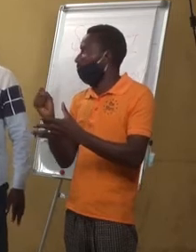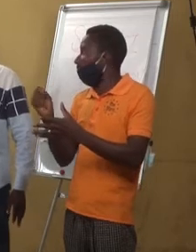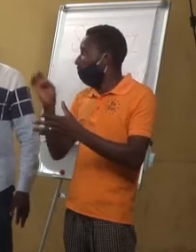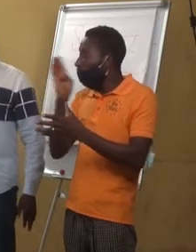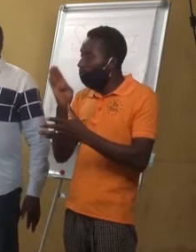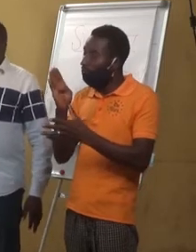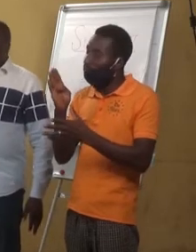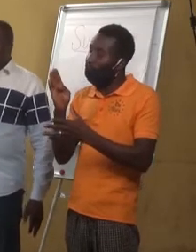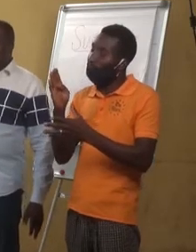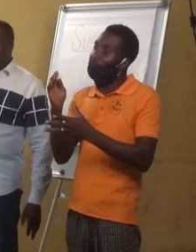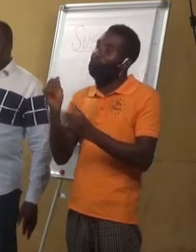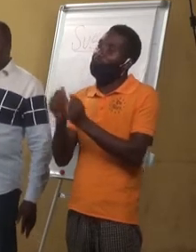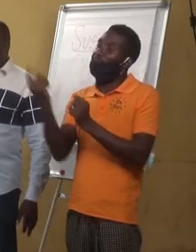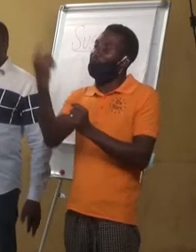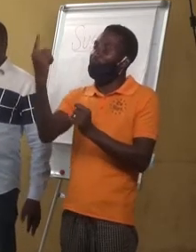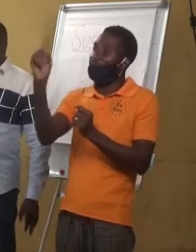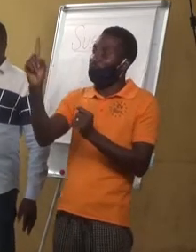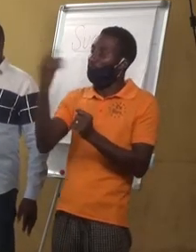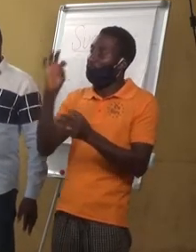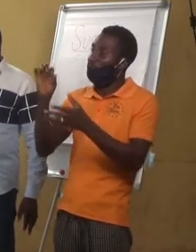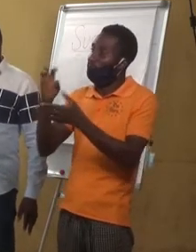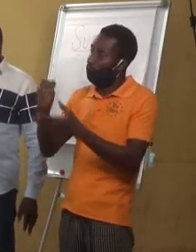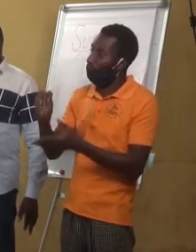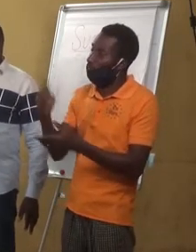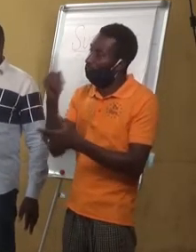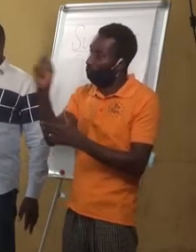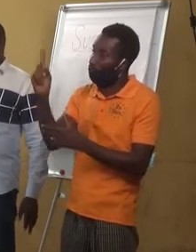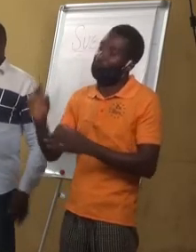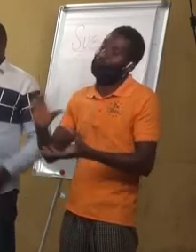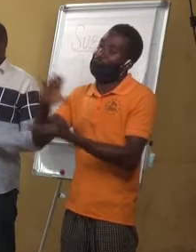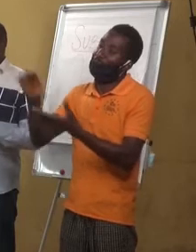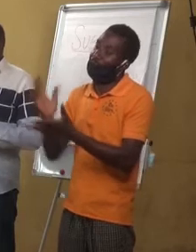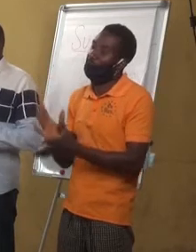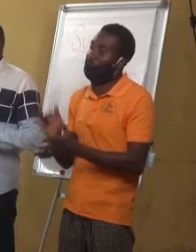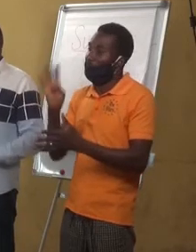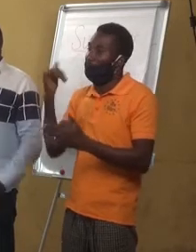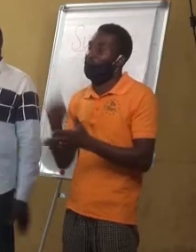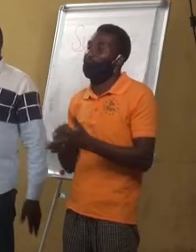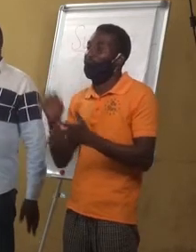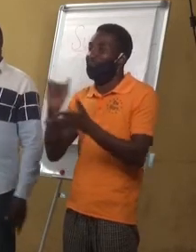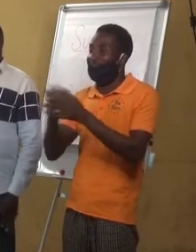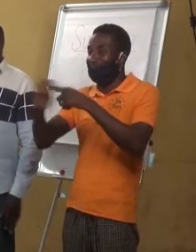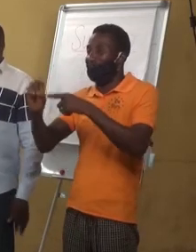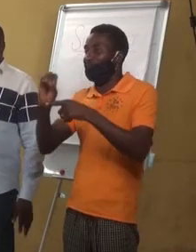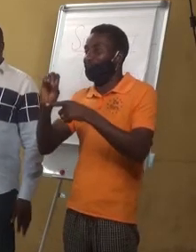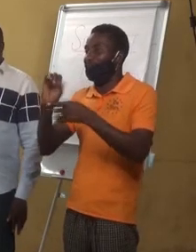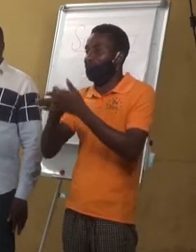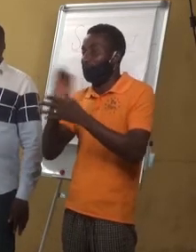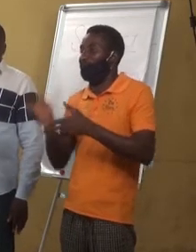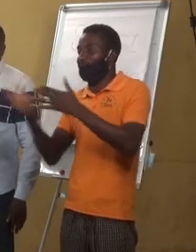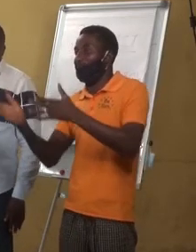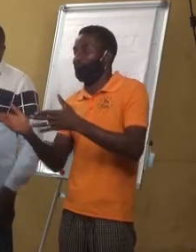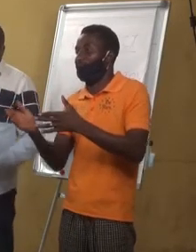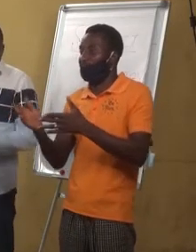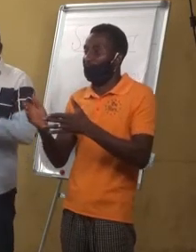only one of them, the other one, both of them contribute. This one, only one will contribute. By this, that electron that is being contributed by that one